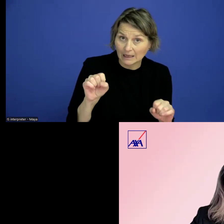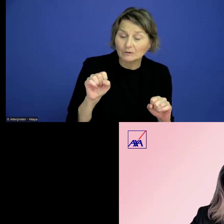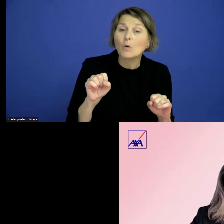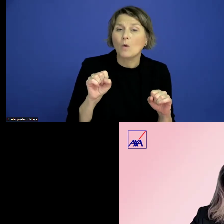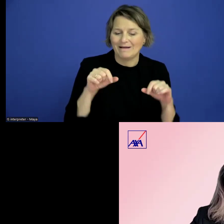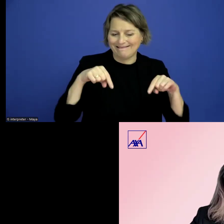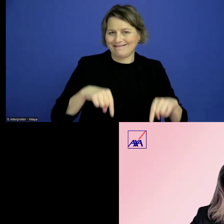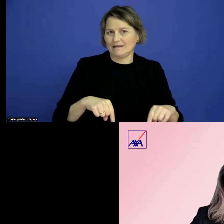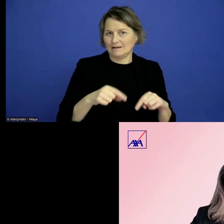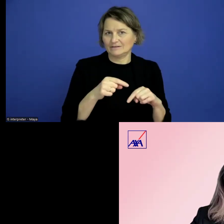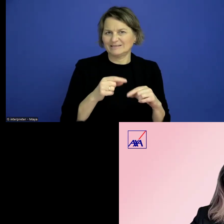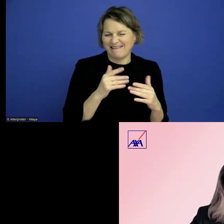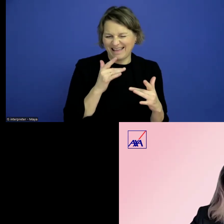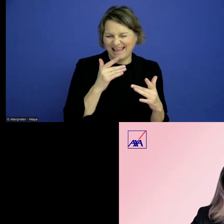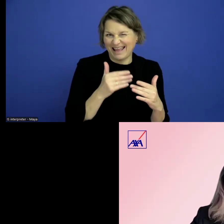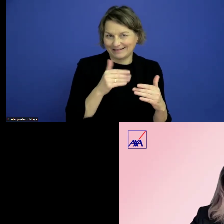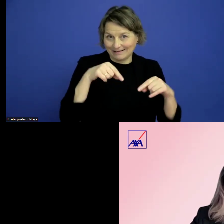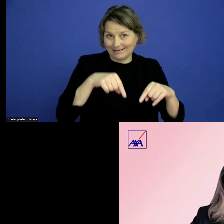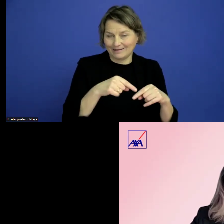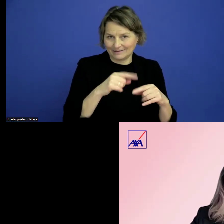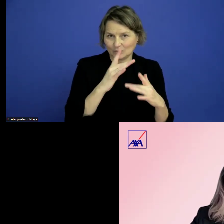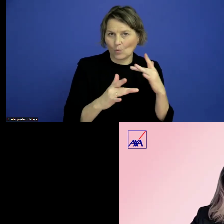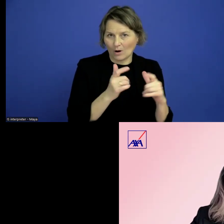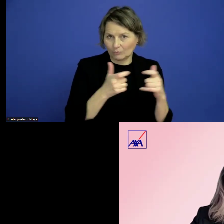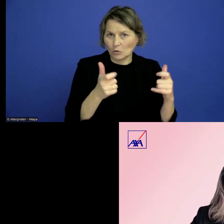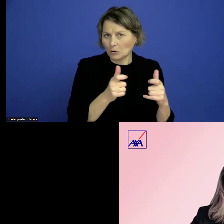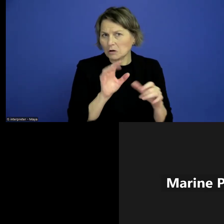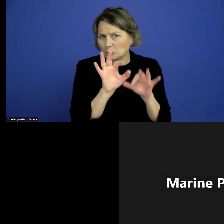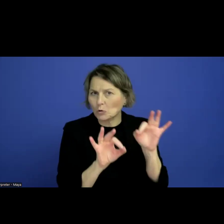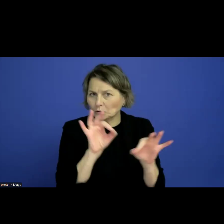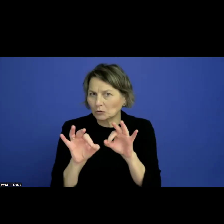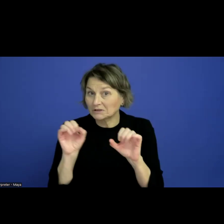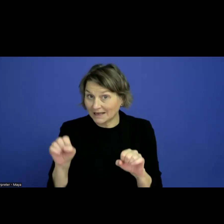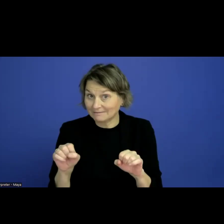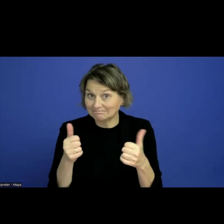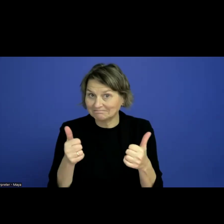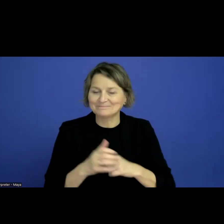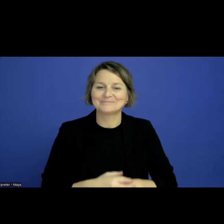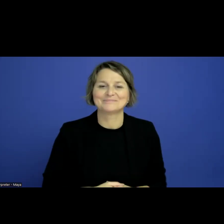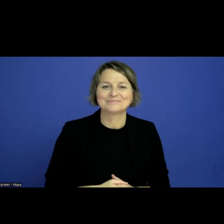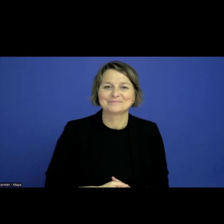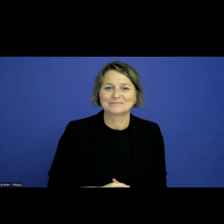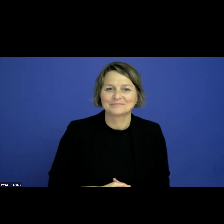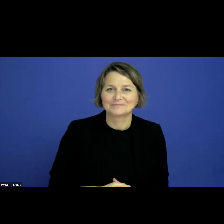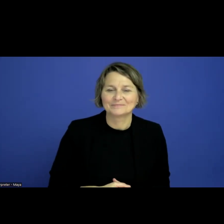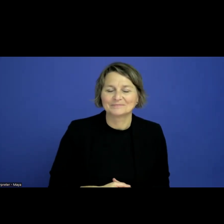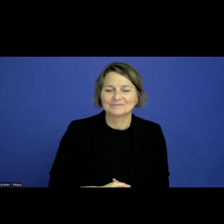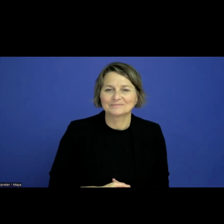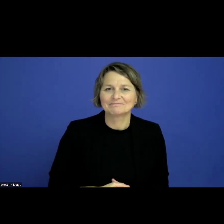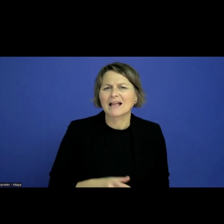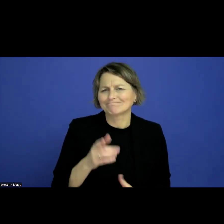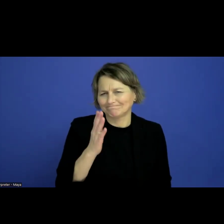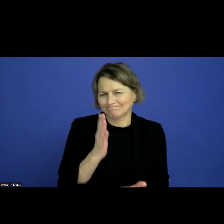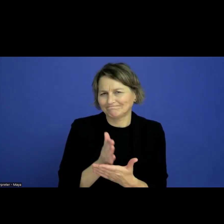some questions to each or some of the panelists as a group. But I think one point I just want to emphasize exactly what you said, that we need to